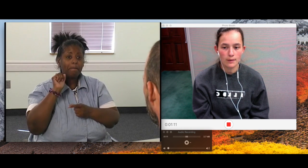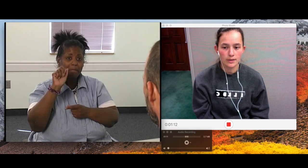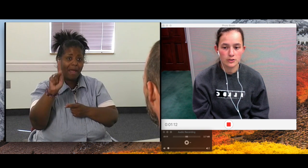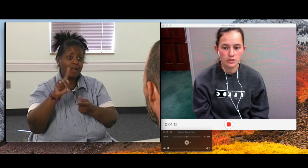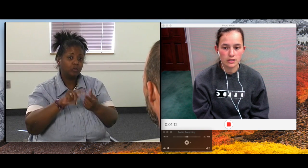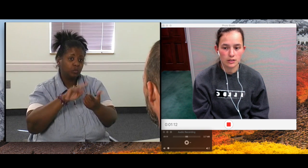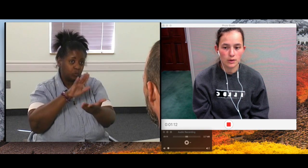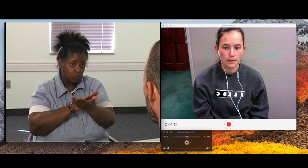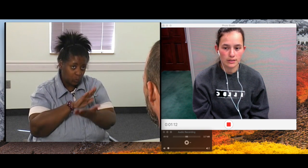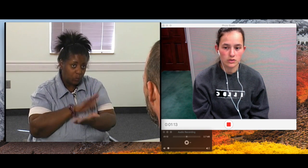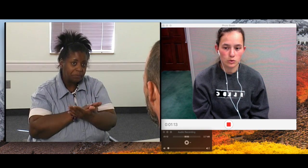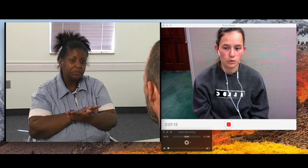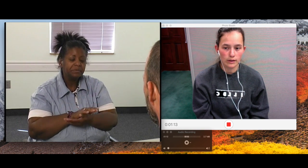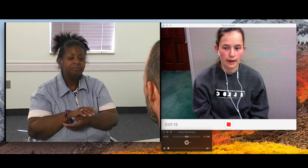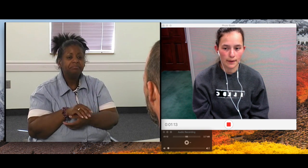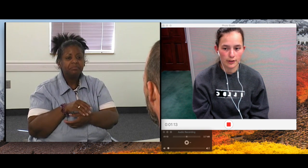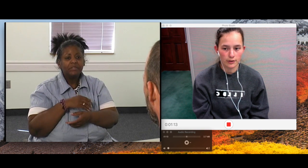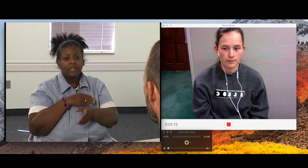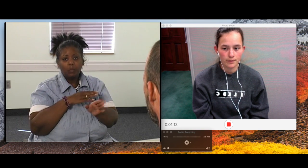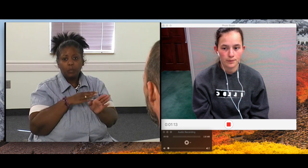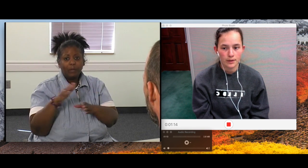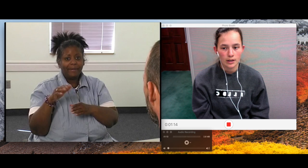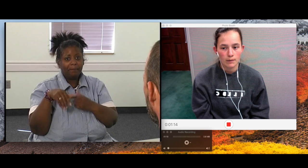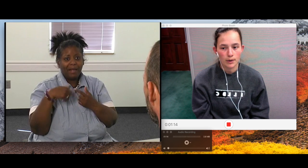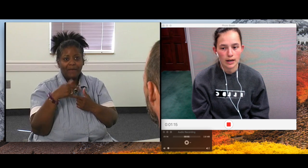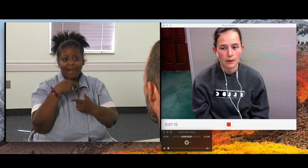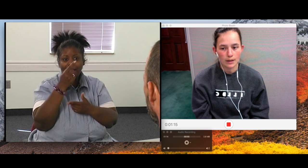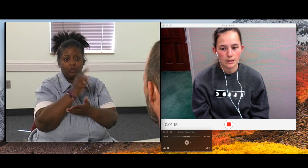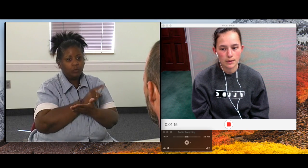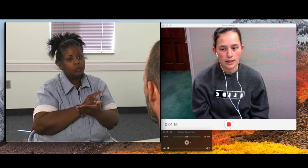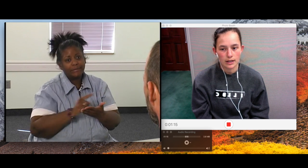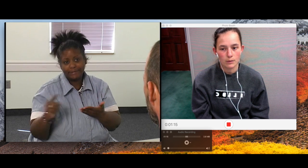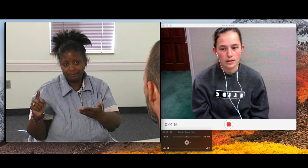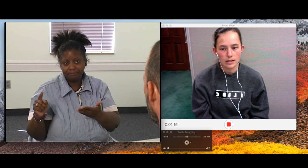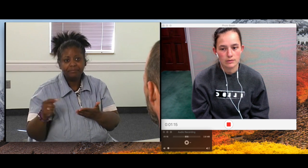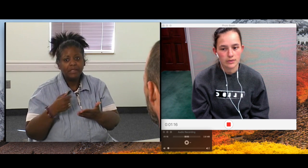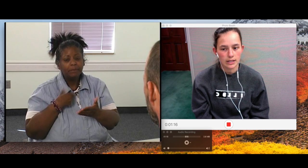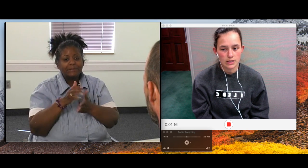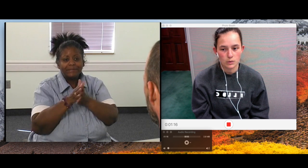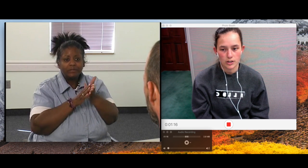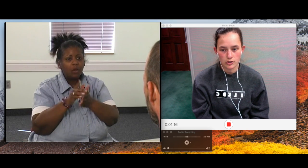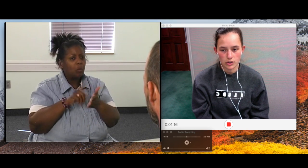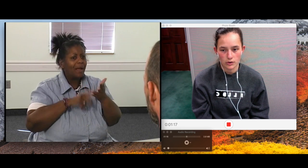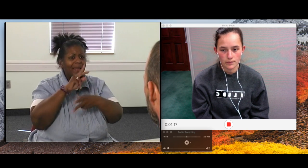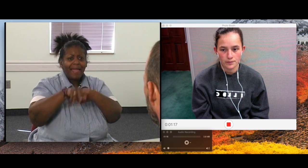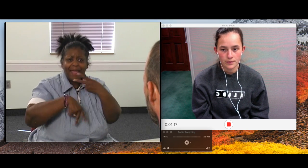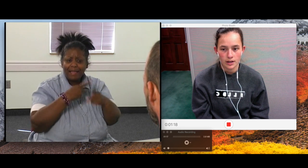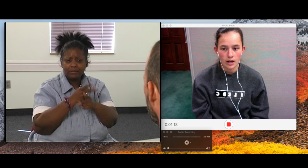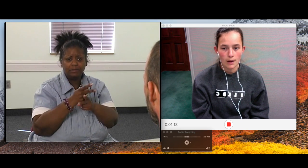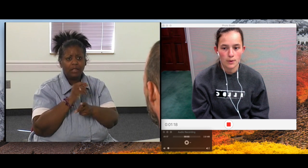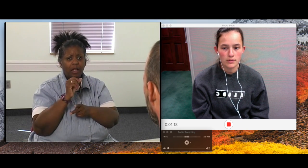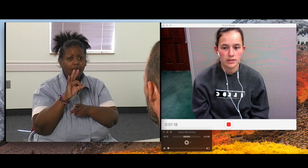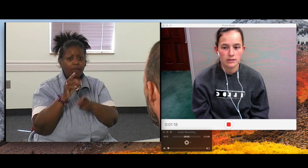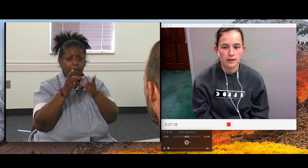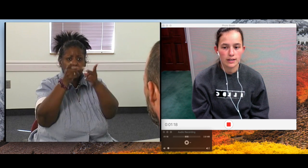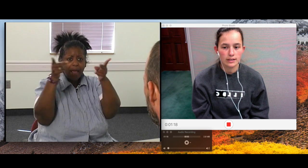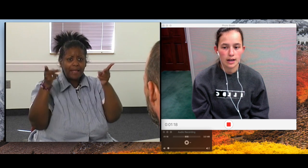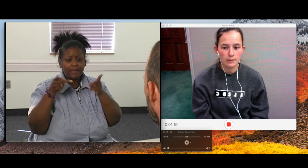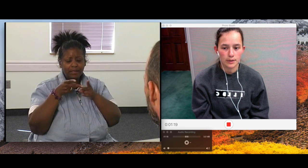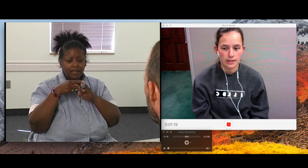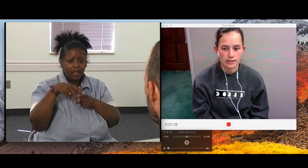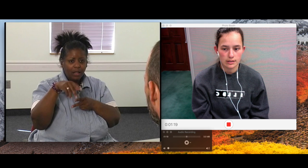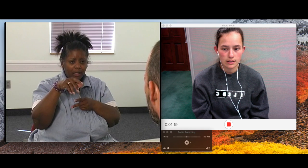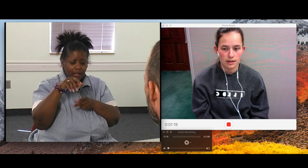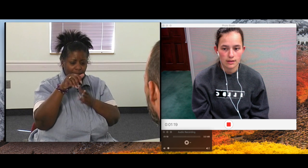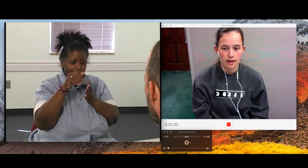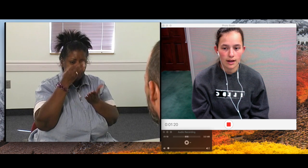do that. I'm interested in going back to school in that manner. But I would like to plan that within the next week or so. I'm motivated to find the